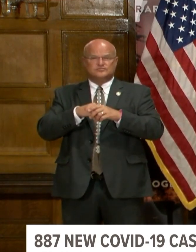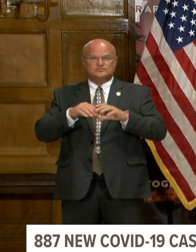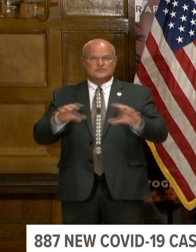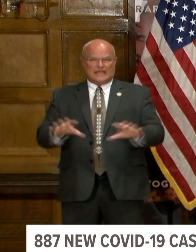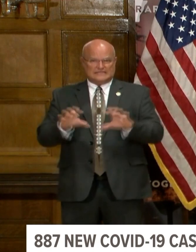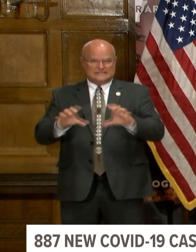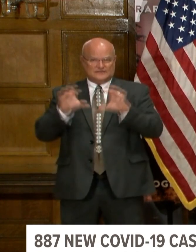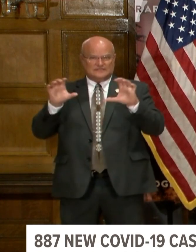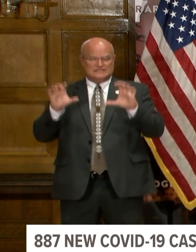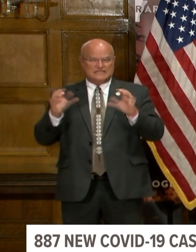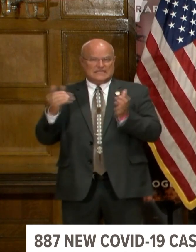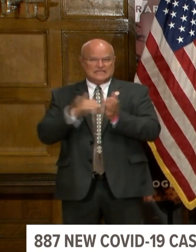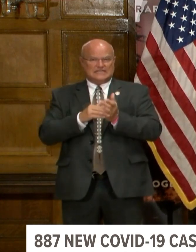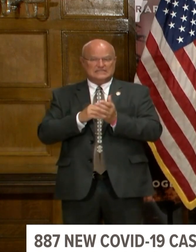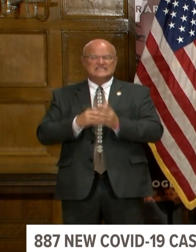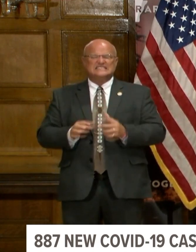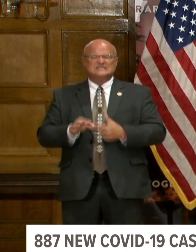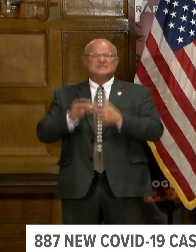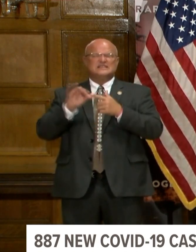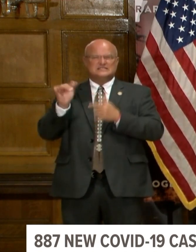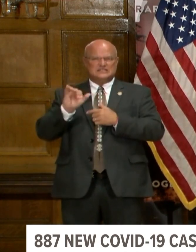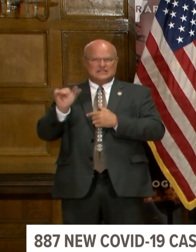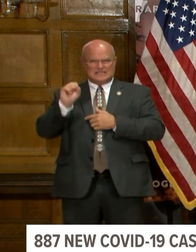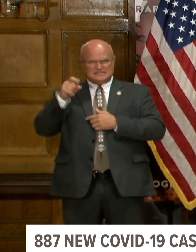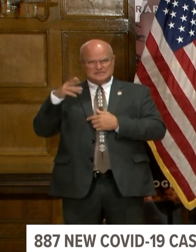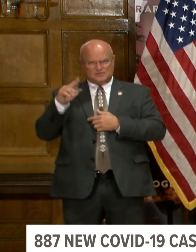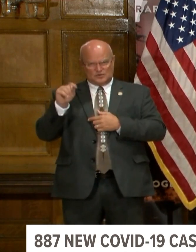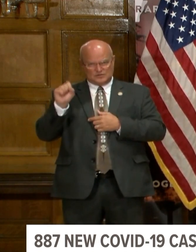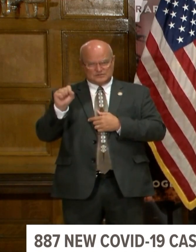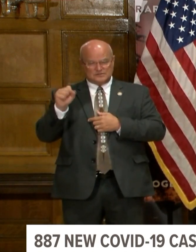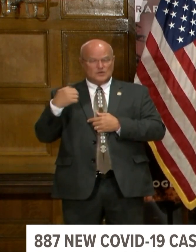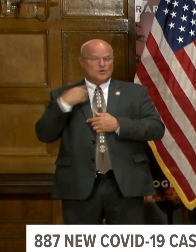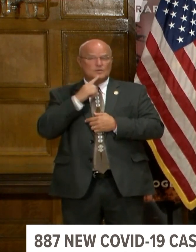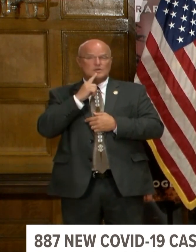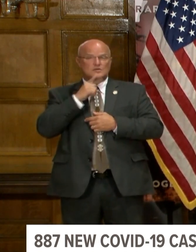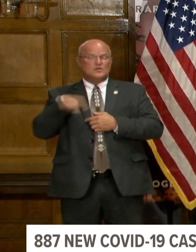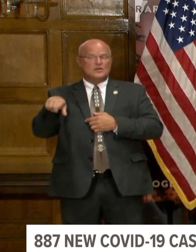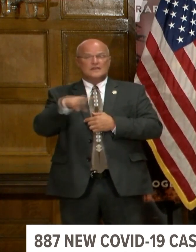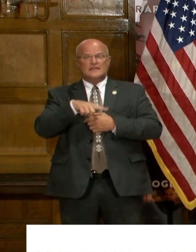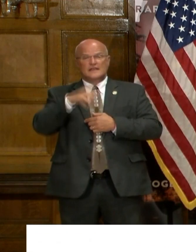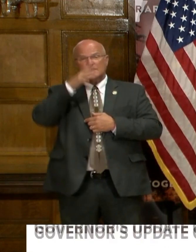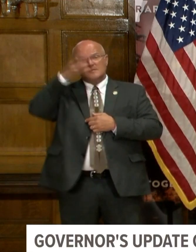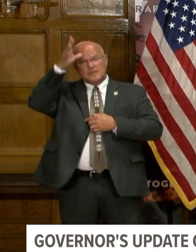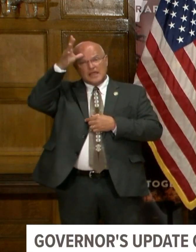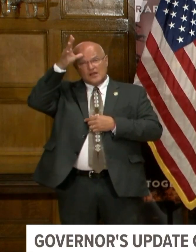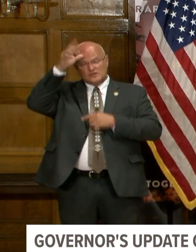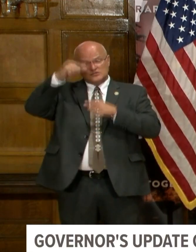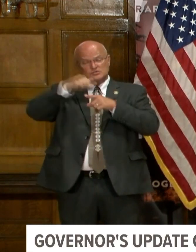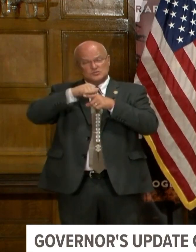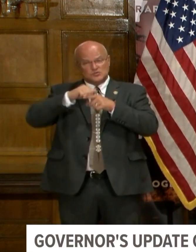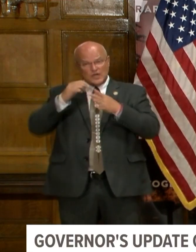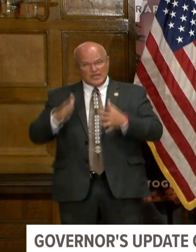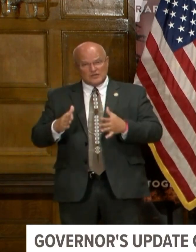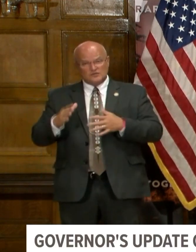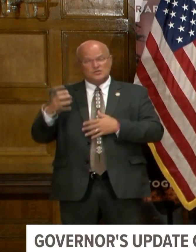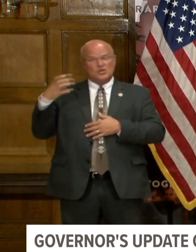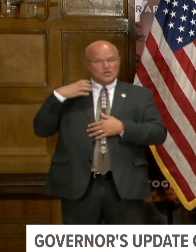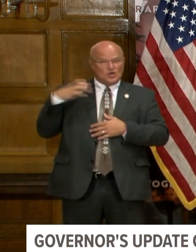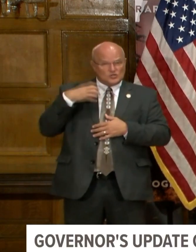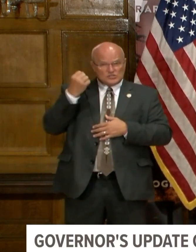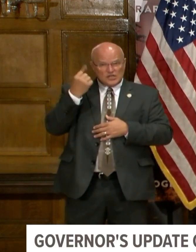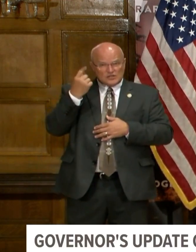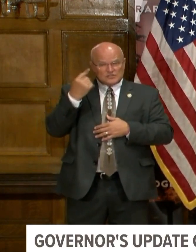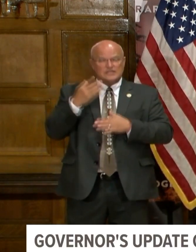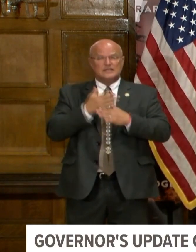activity, especially vigorous physical activity. And we want to make sure that that parents, trainers, coaches understand the